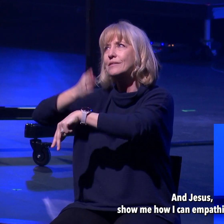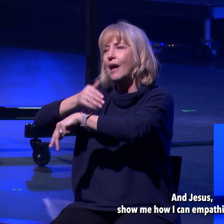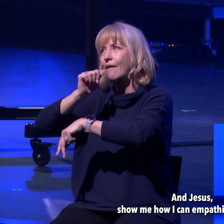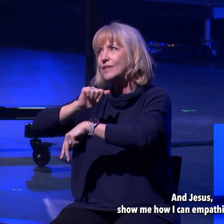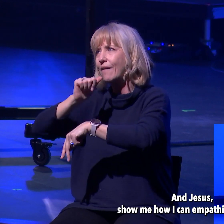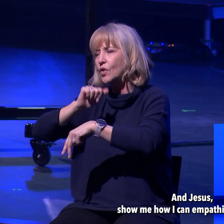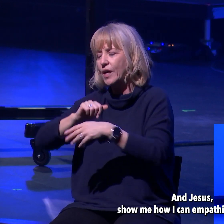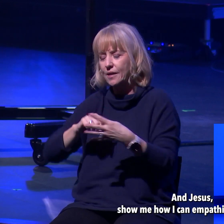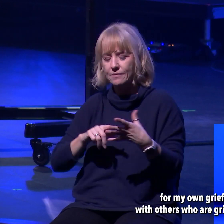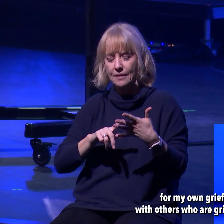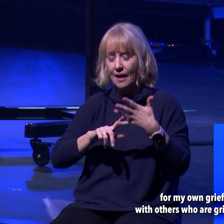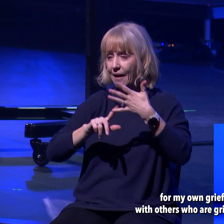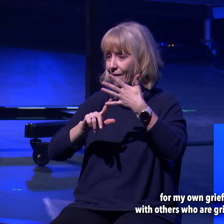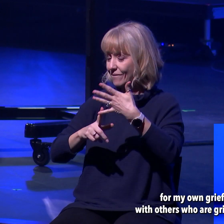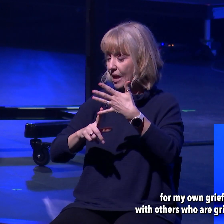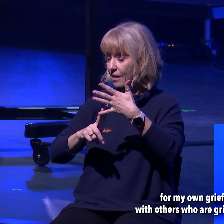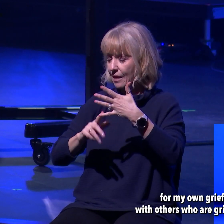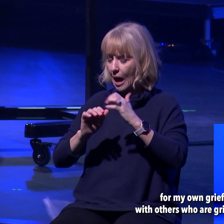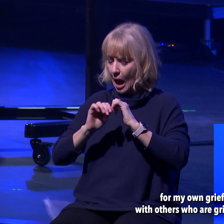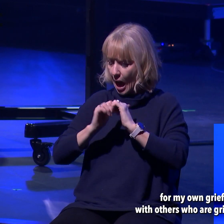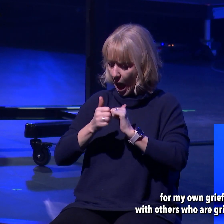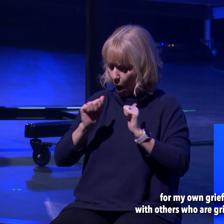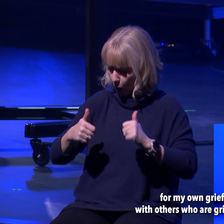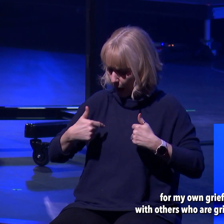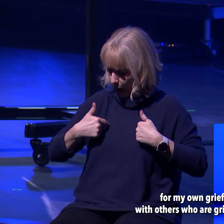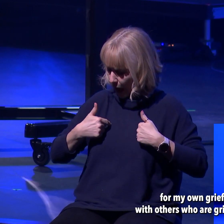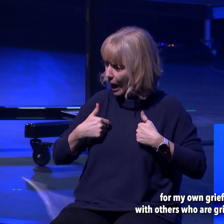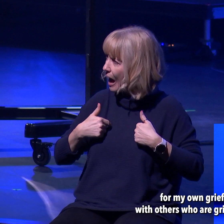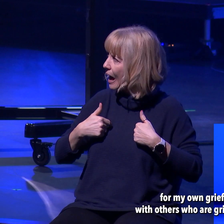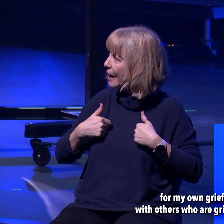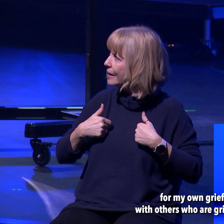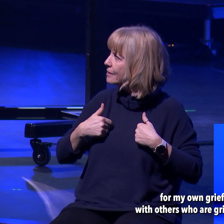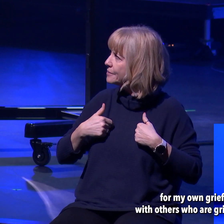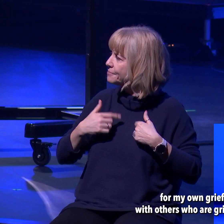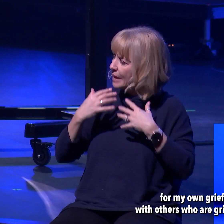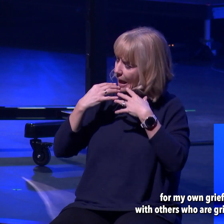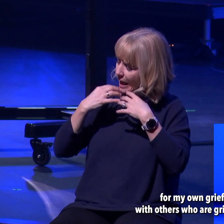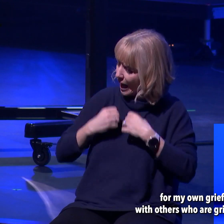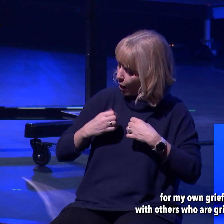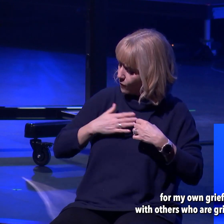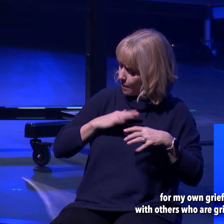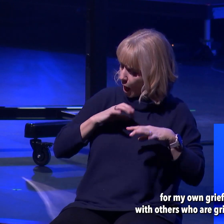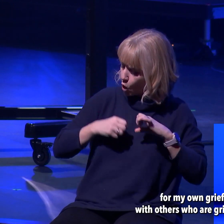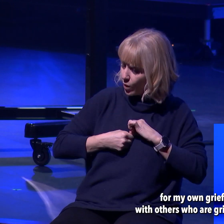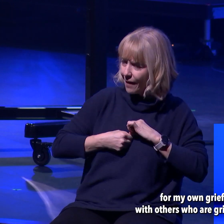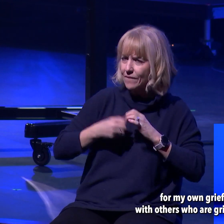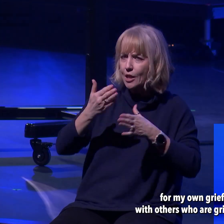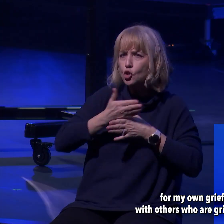I can empathize and care for my own grief with others who are grieving.